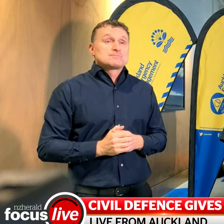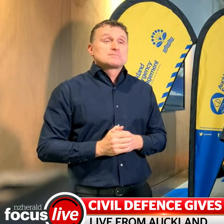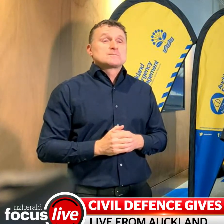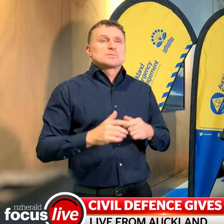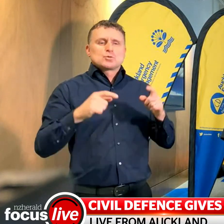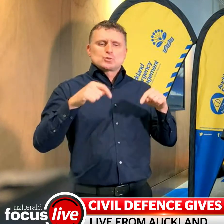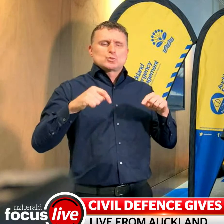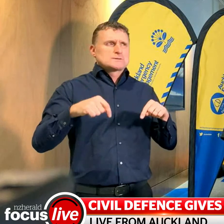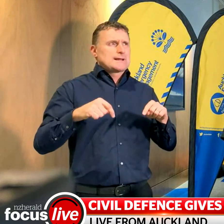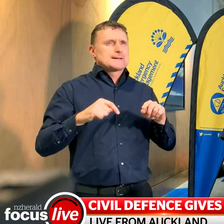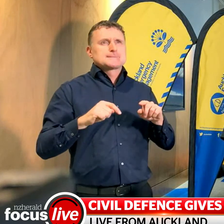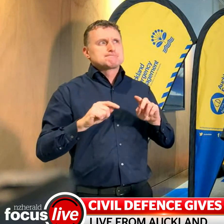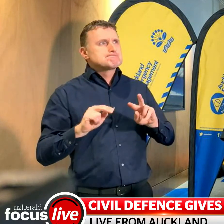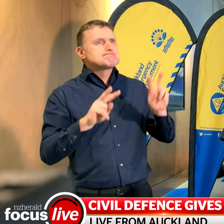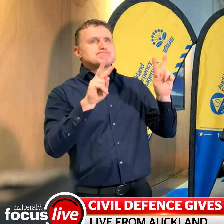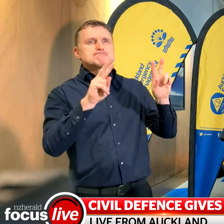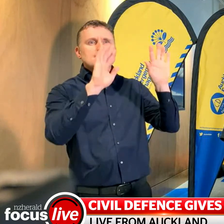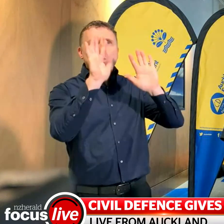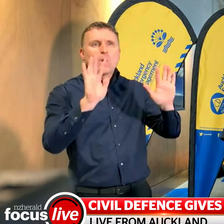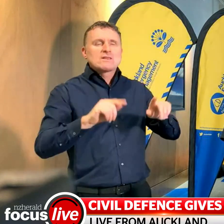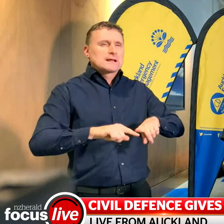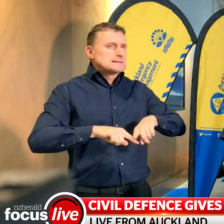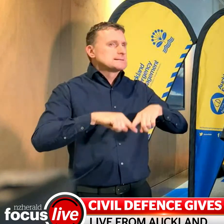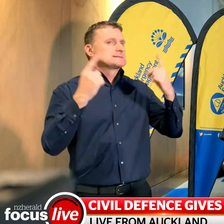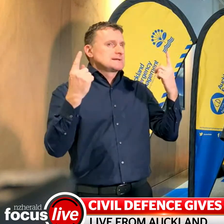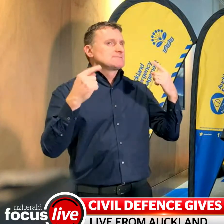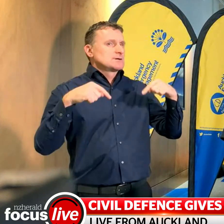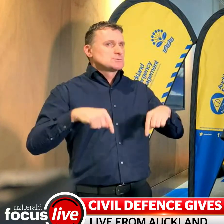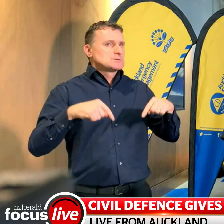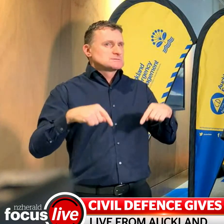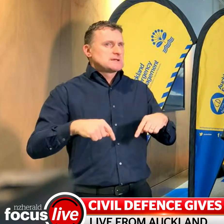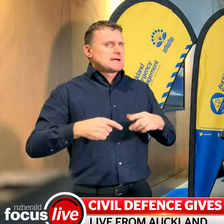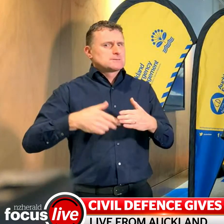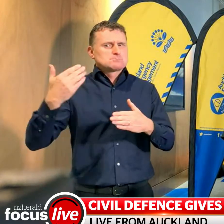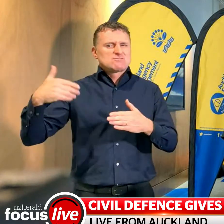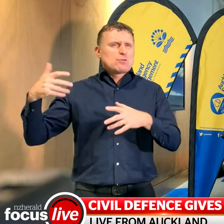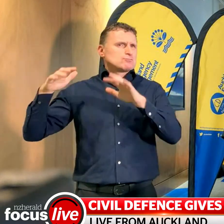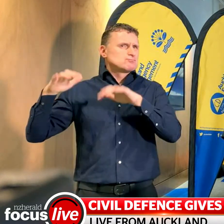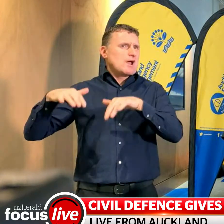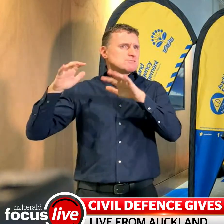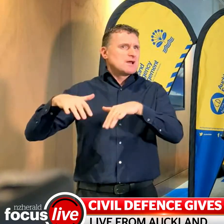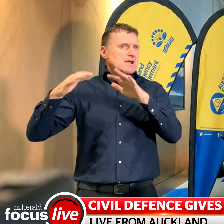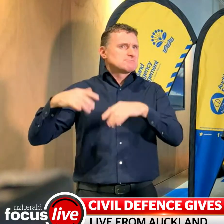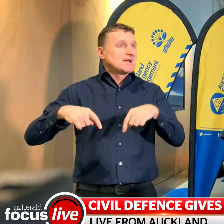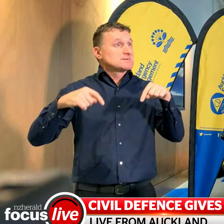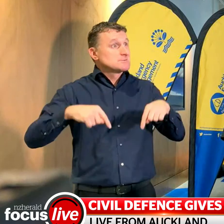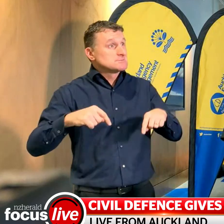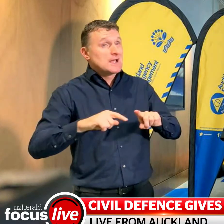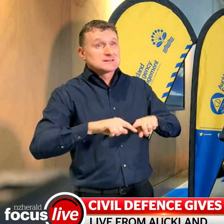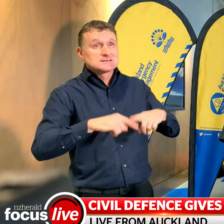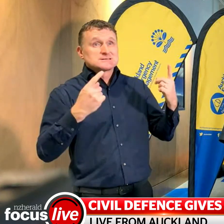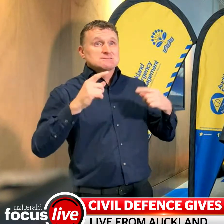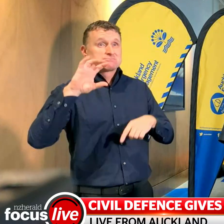So today is a very different day when we come to obviously weather conditions by comparison to previous days.